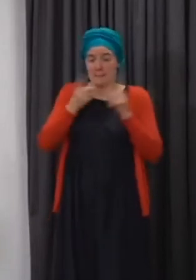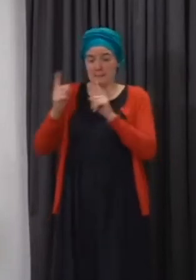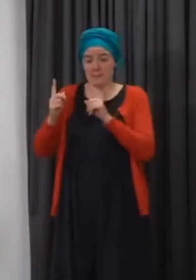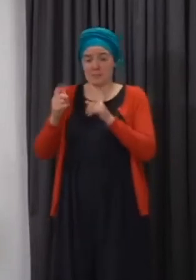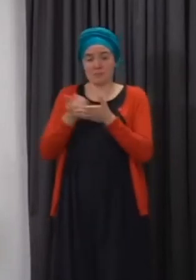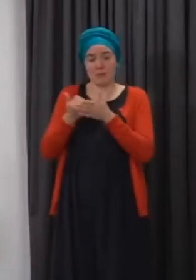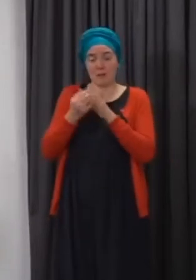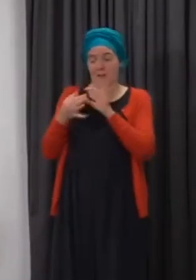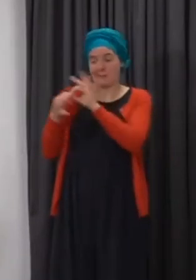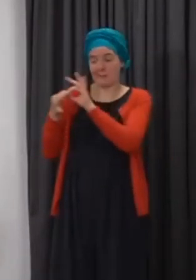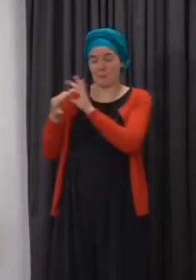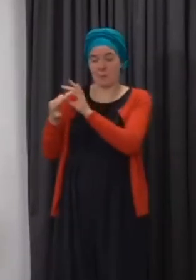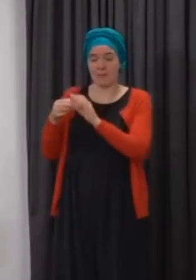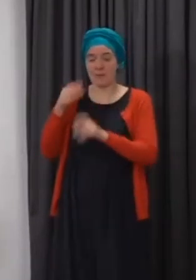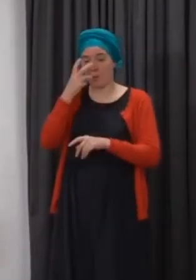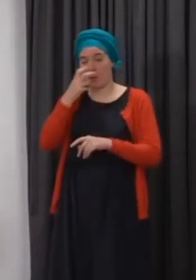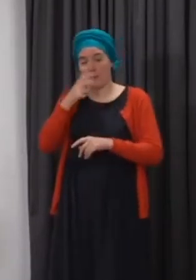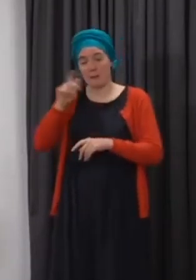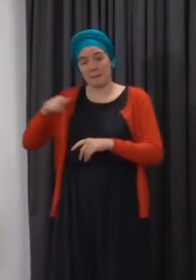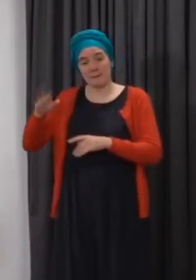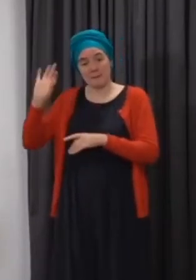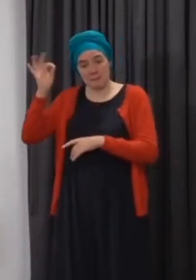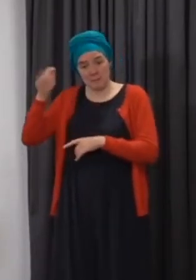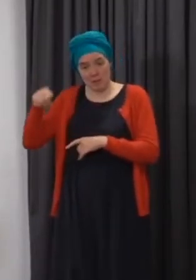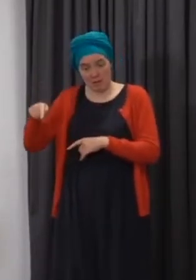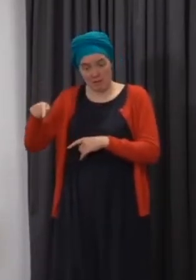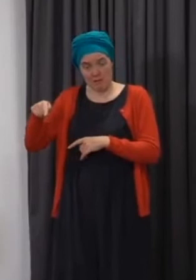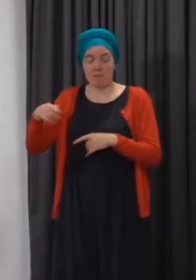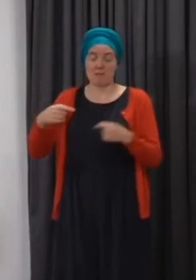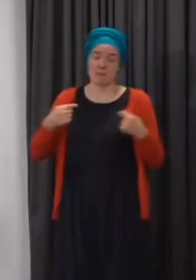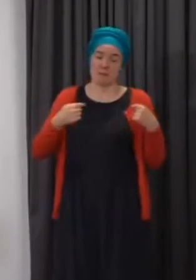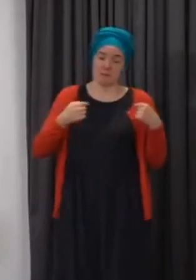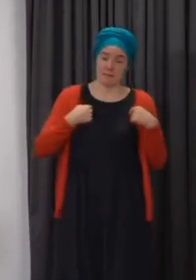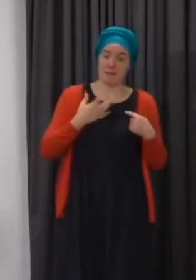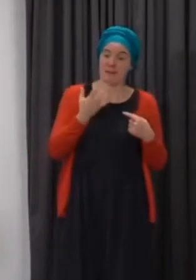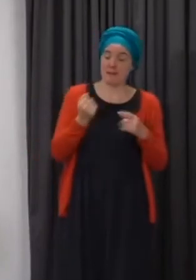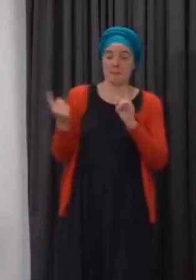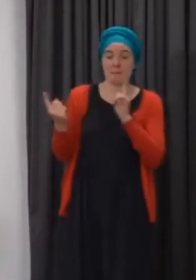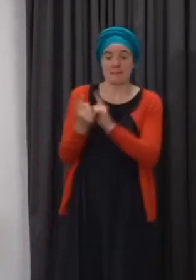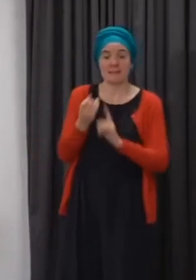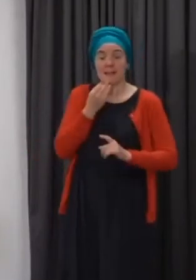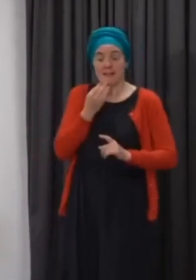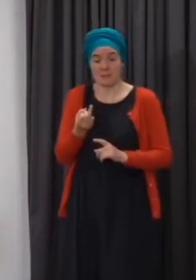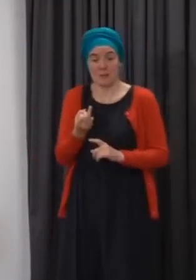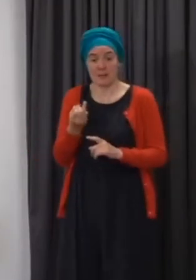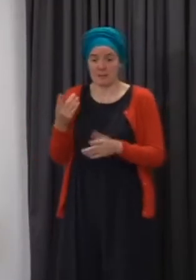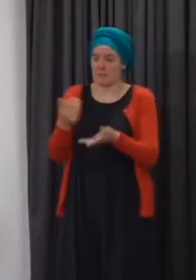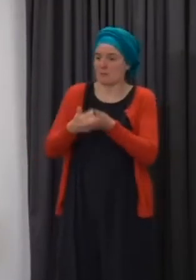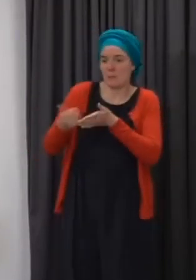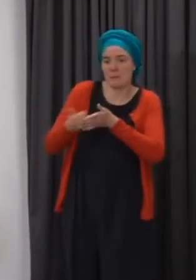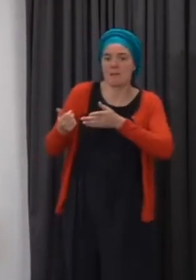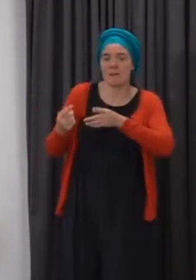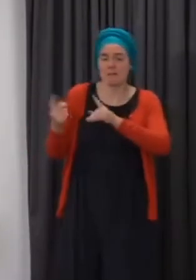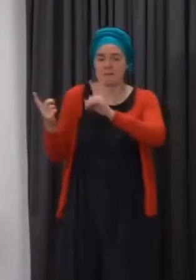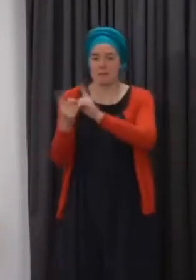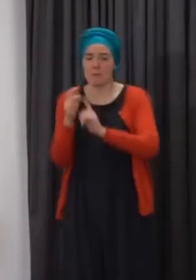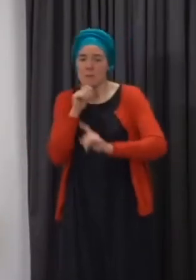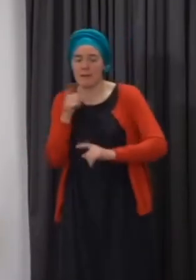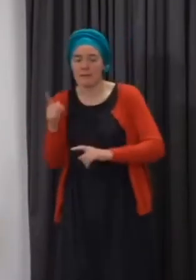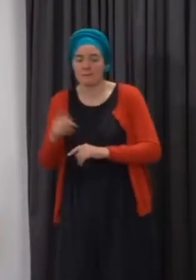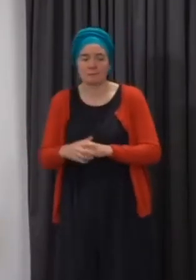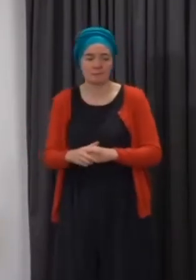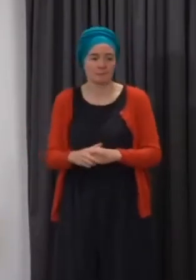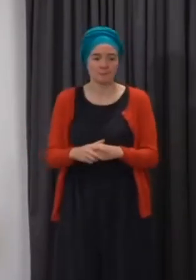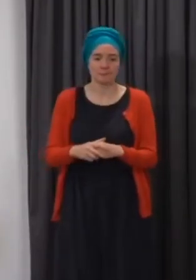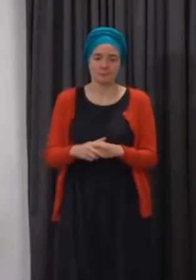actually have a conversation next Tuesday, for example, which is part of our normal ongoing arrangements. I think we need to